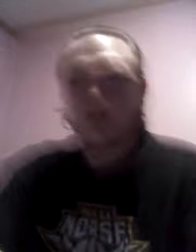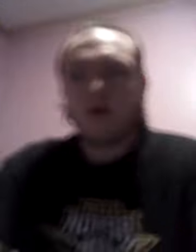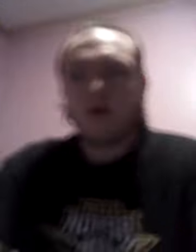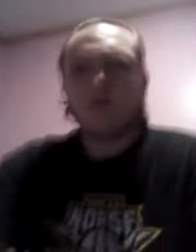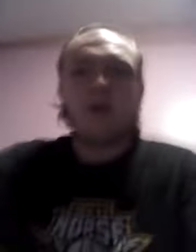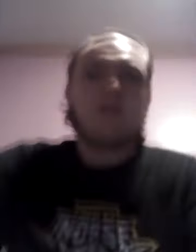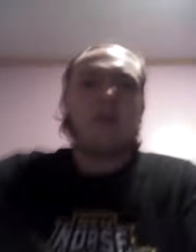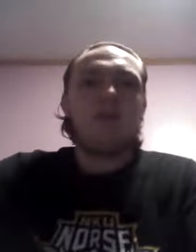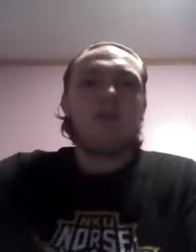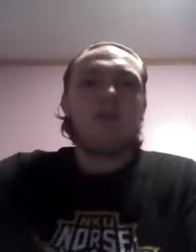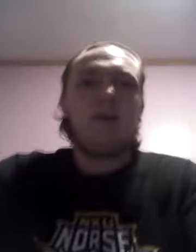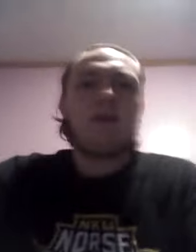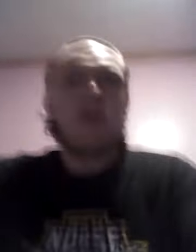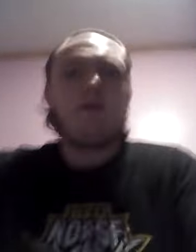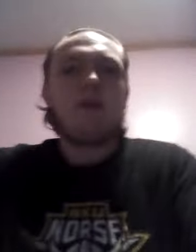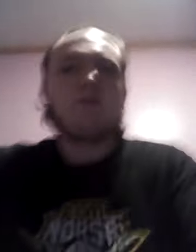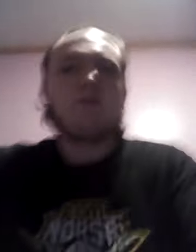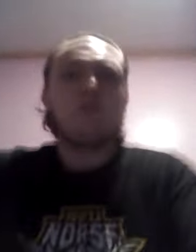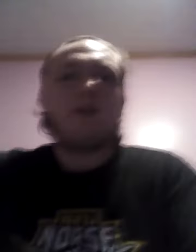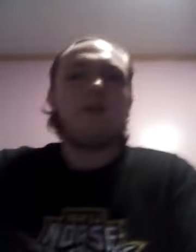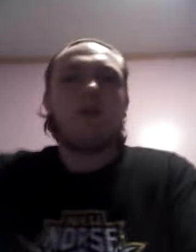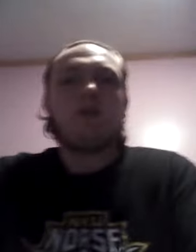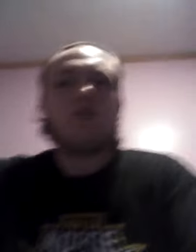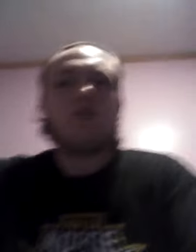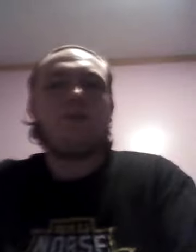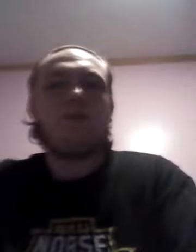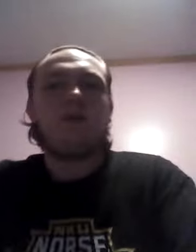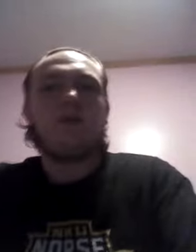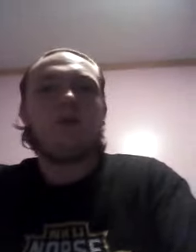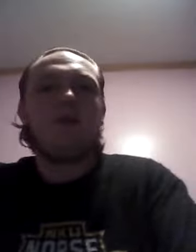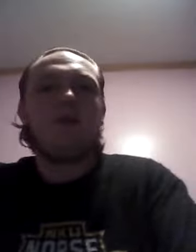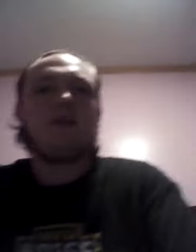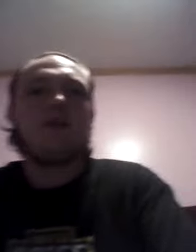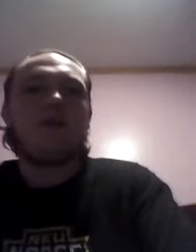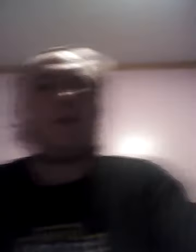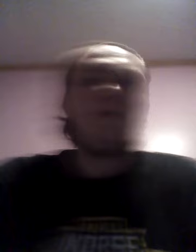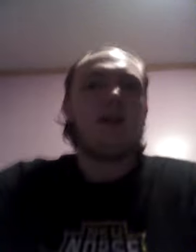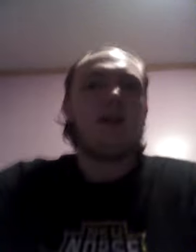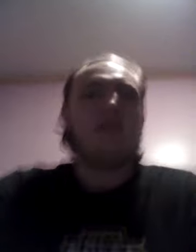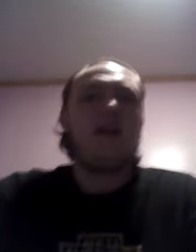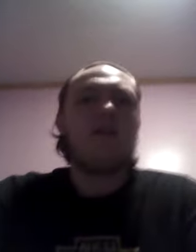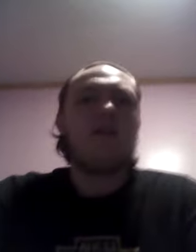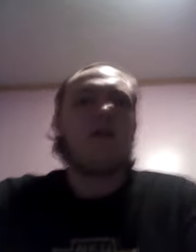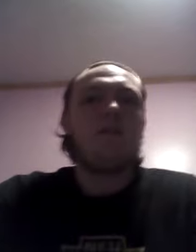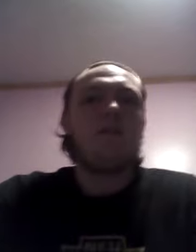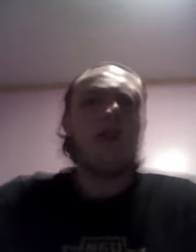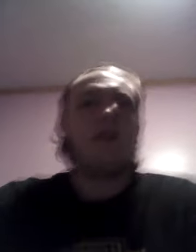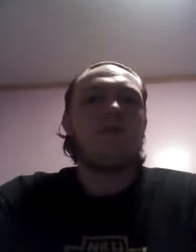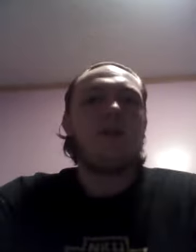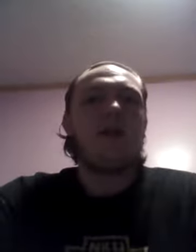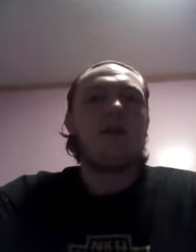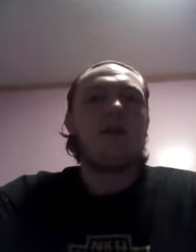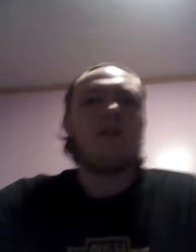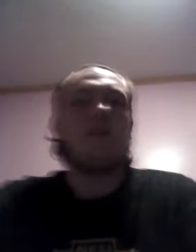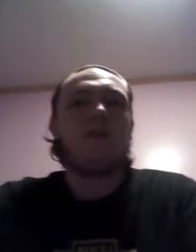Starts about the same time as the annual White House Correspondents' Dinner, which Trump ceremoniously said he would not attend amid his repeated accusations about